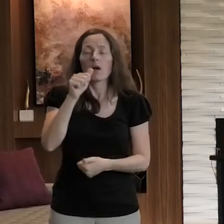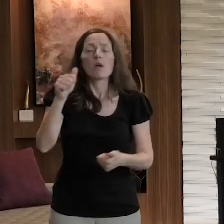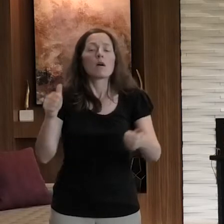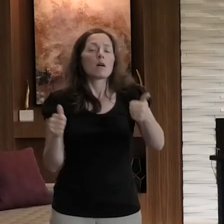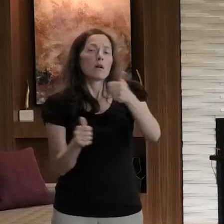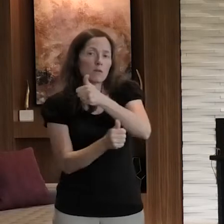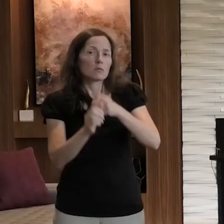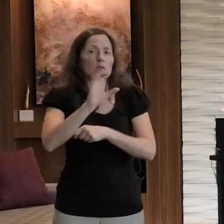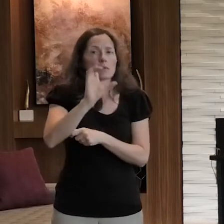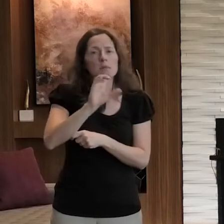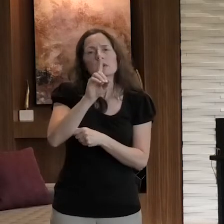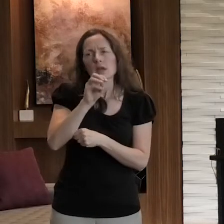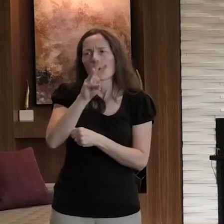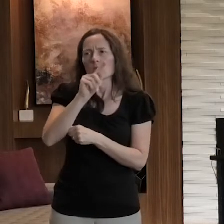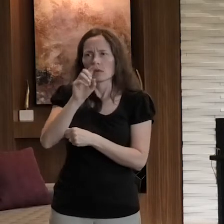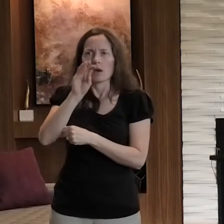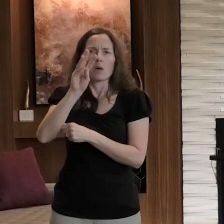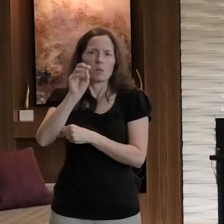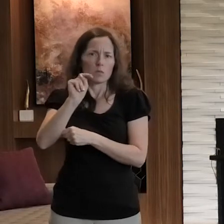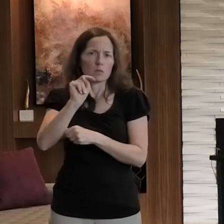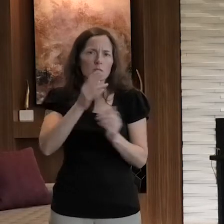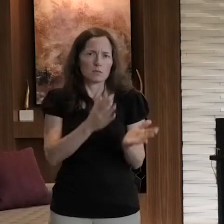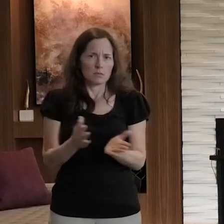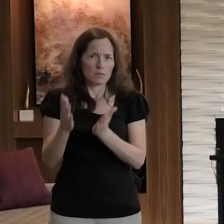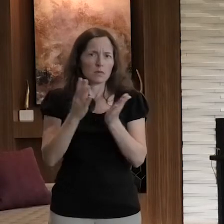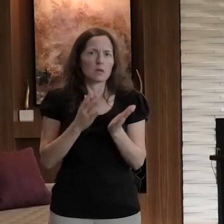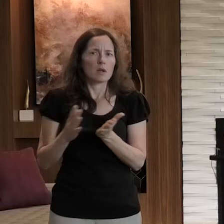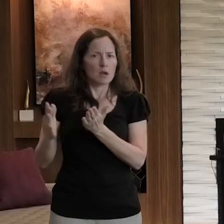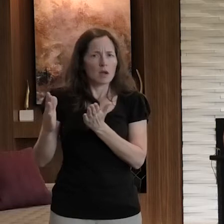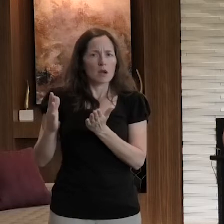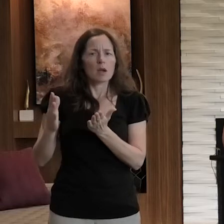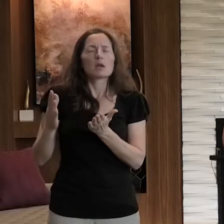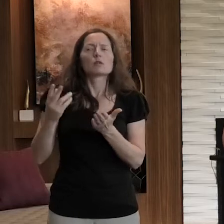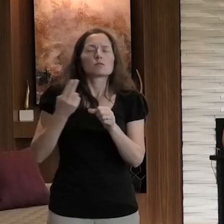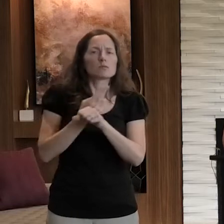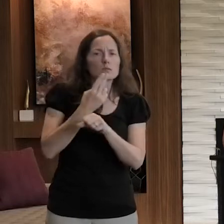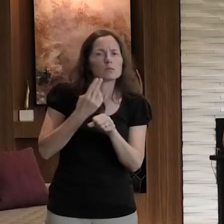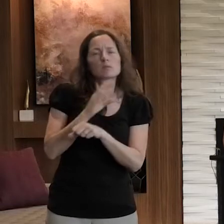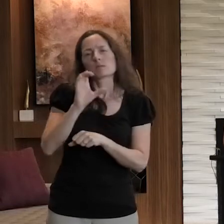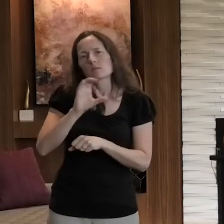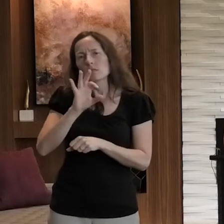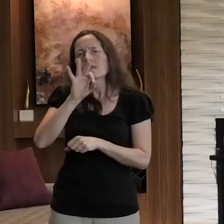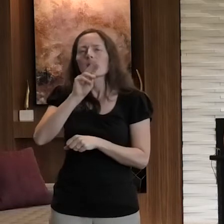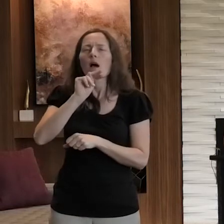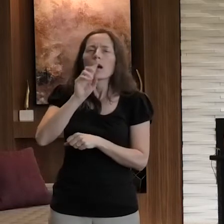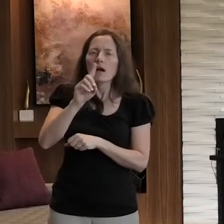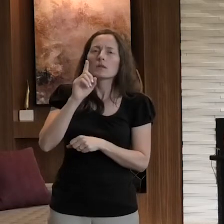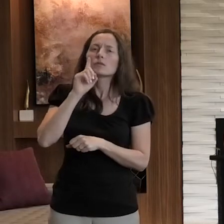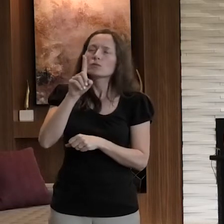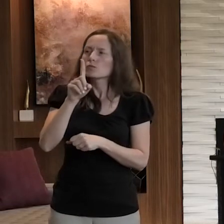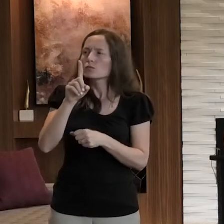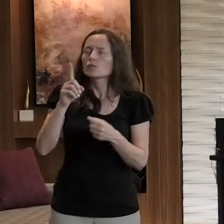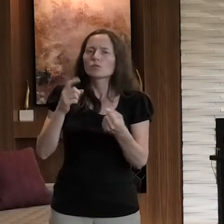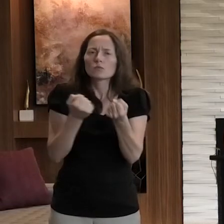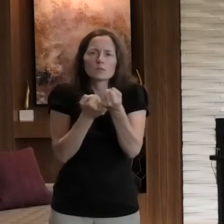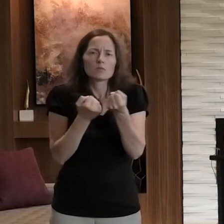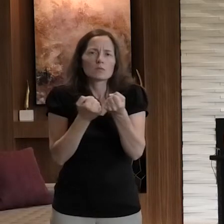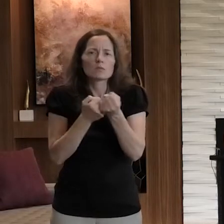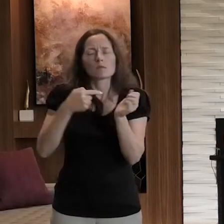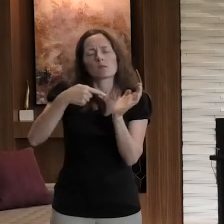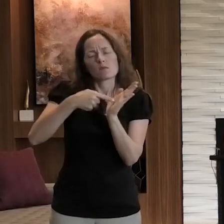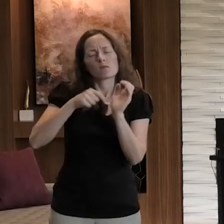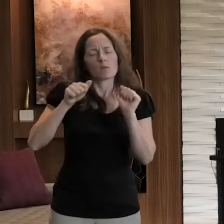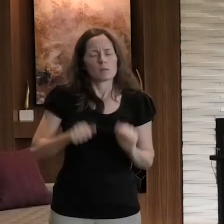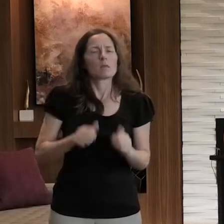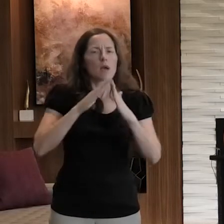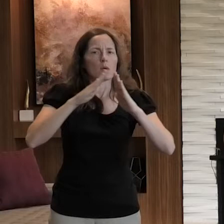with administering the Downtown Columbia Fund to assist and support affordable housing in downtown. The